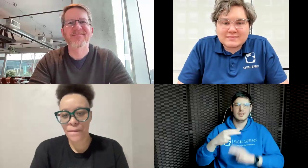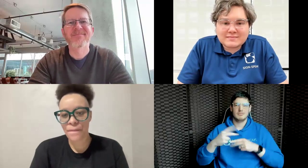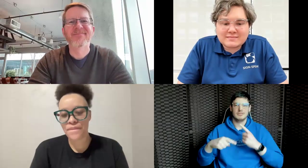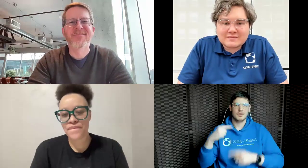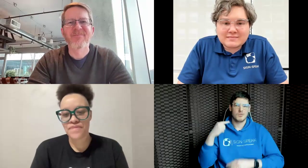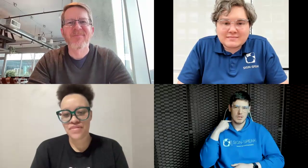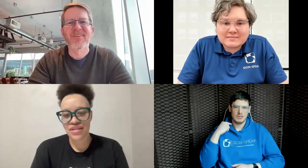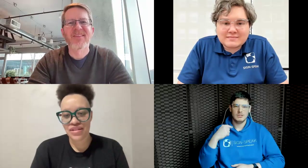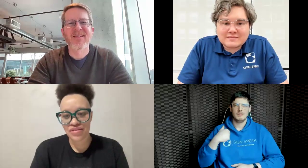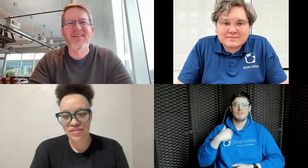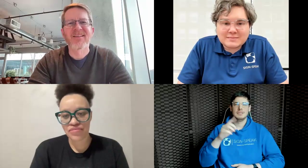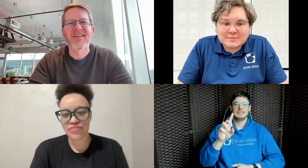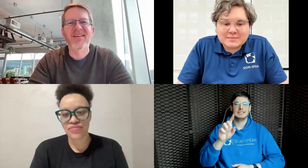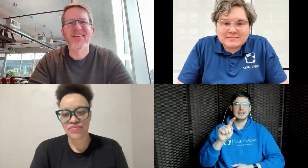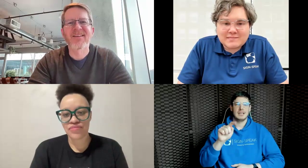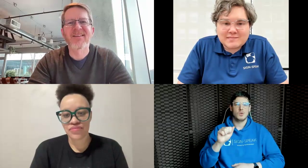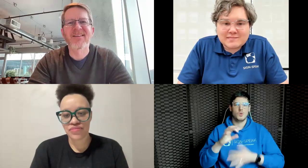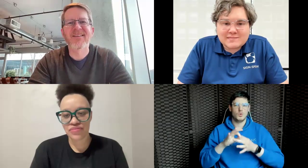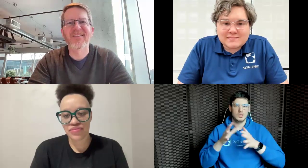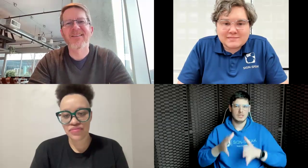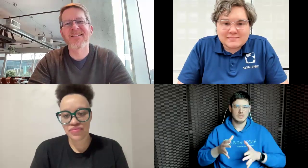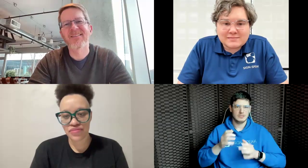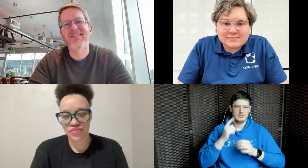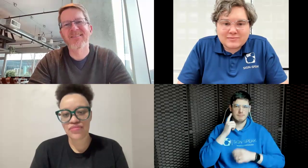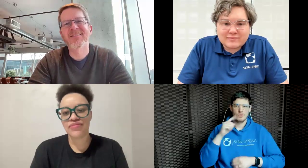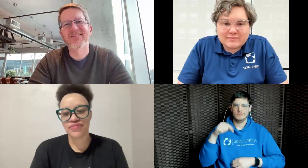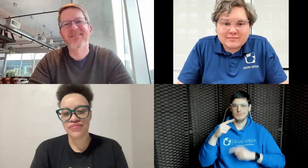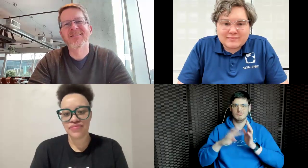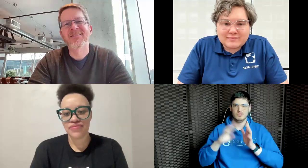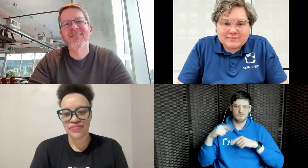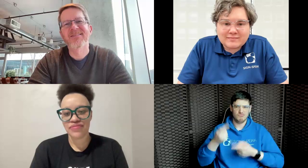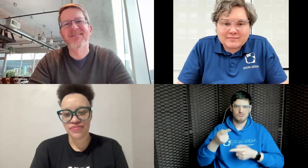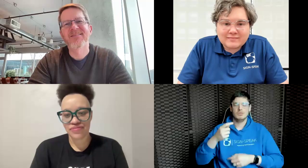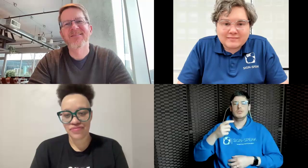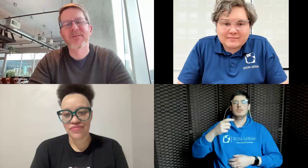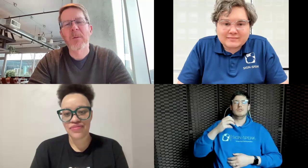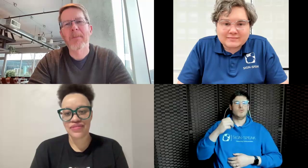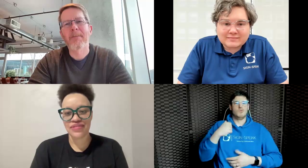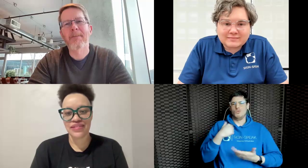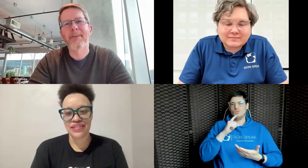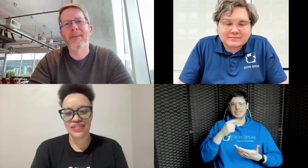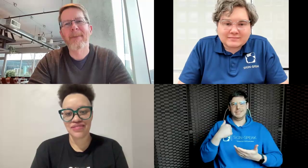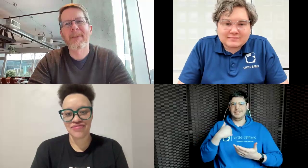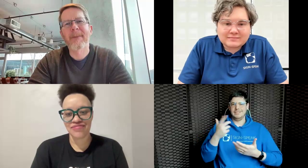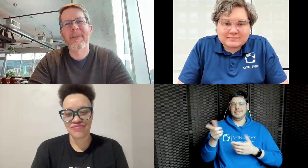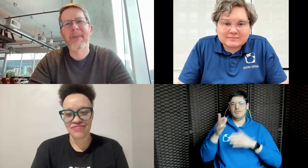we lost the other Nicholas, so we'll go to Brian. Hi, my name is Brian. I'm one of the coordinators for Science Speak,